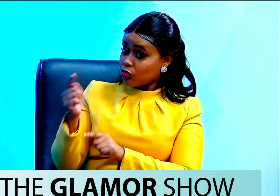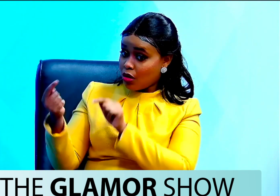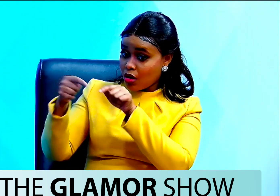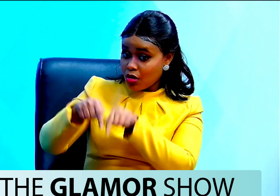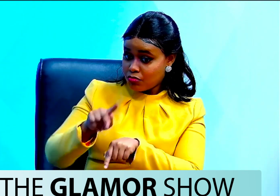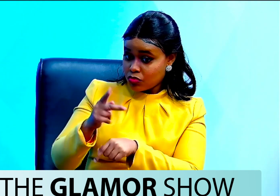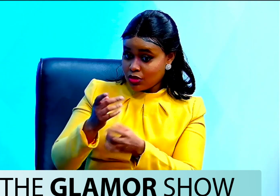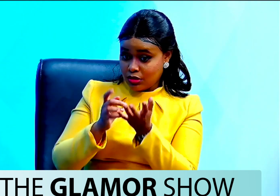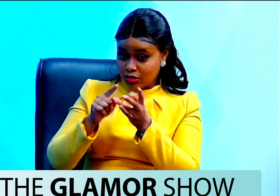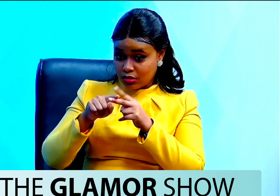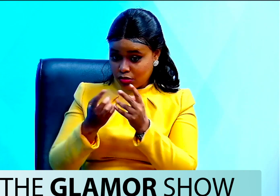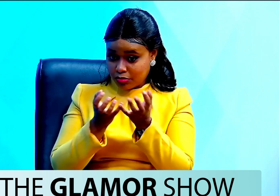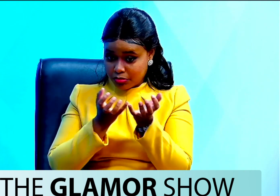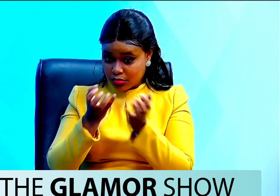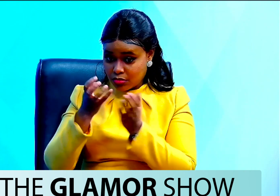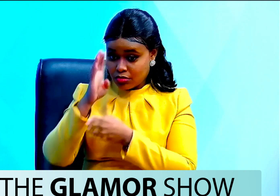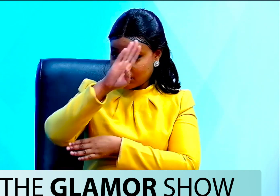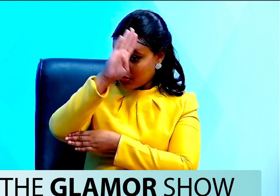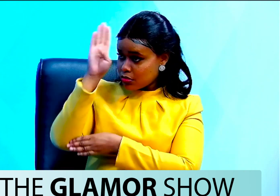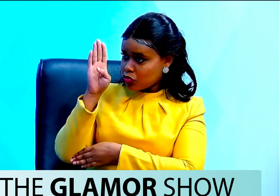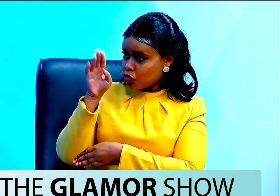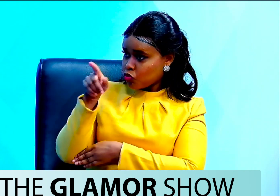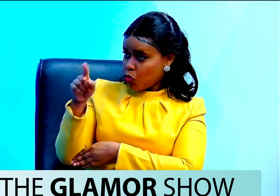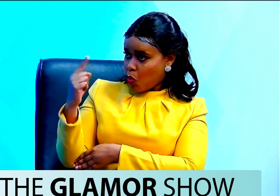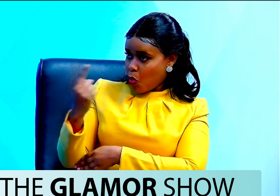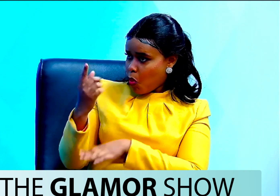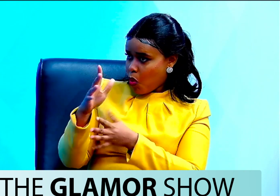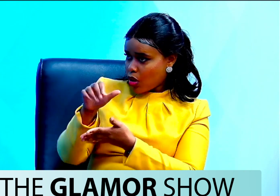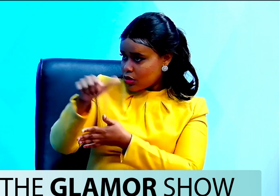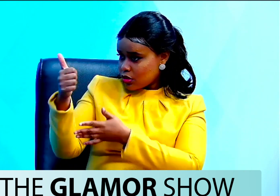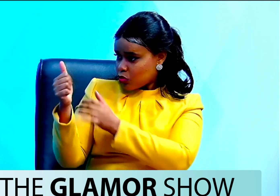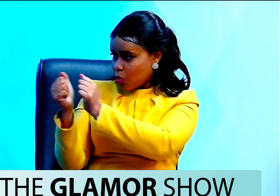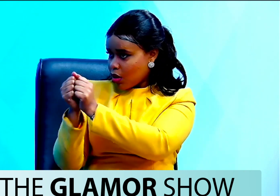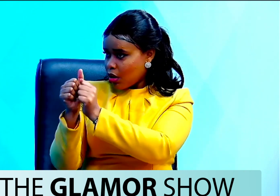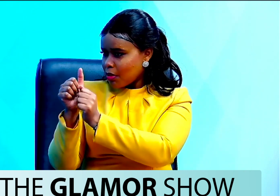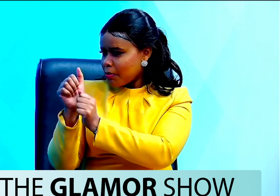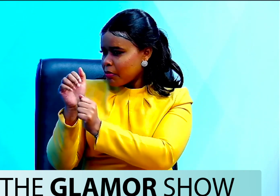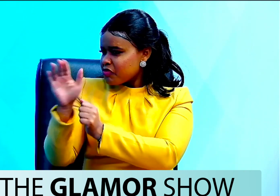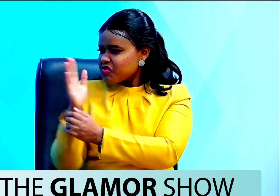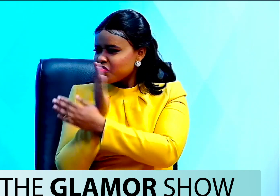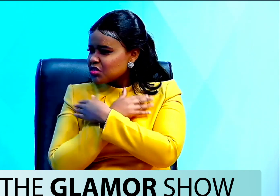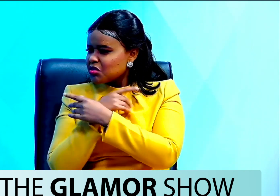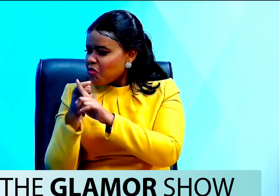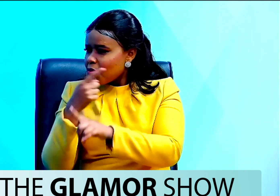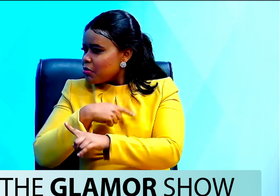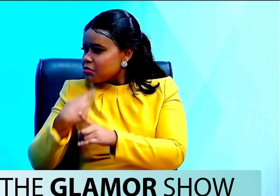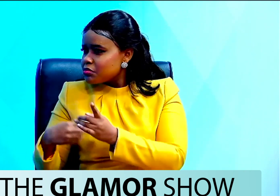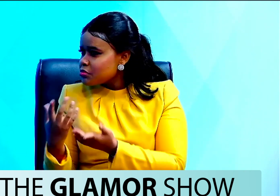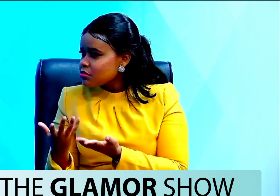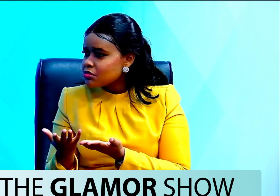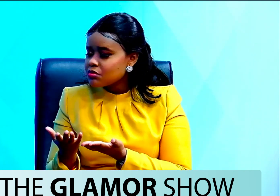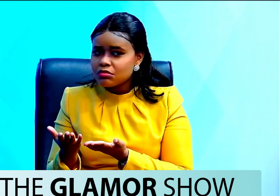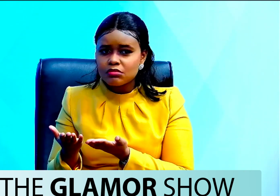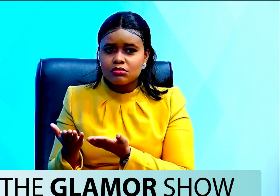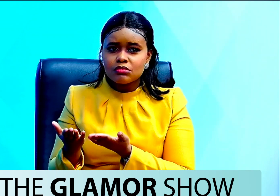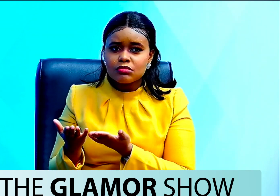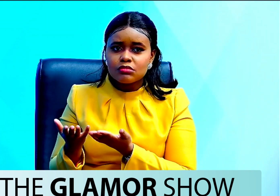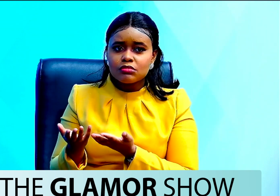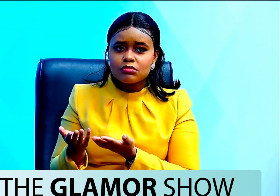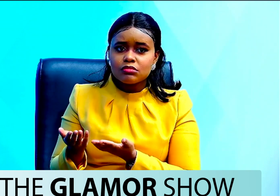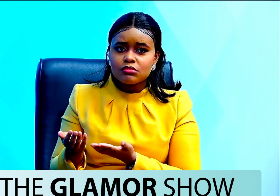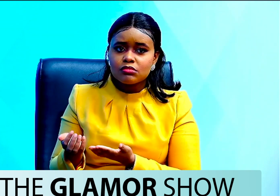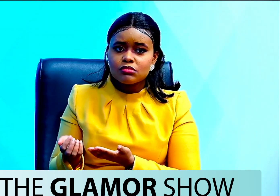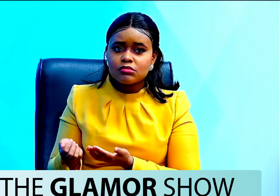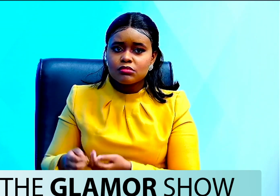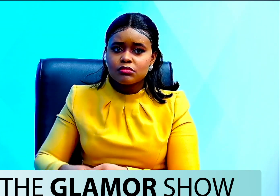Interesting. That is so nice. So when you were coming, were there other people who already, or the business was already set